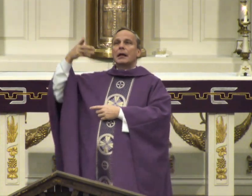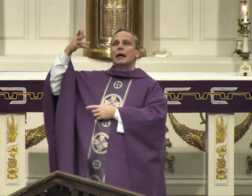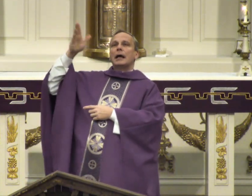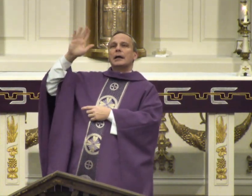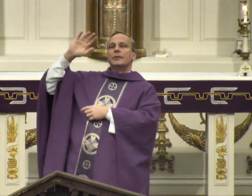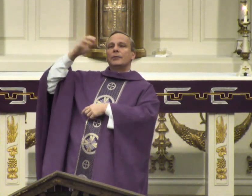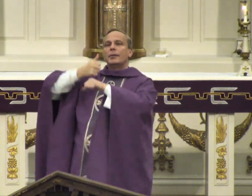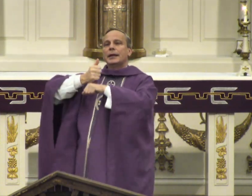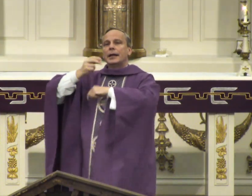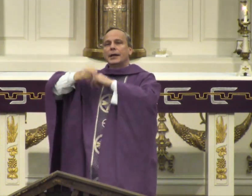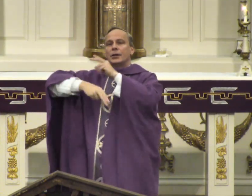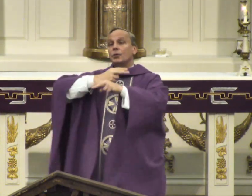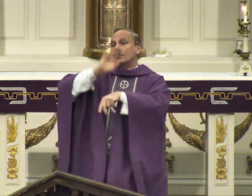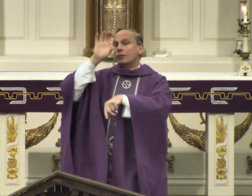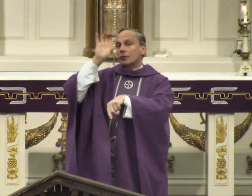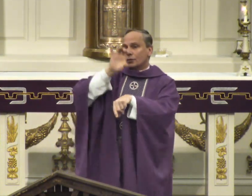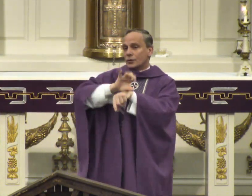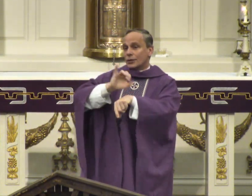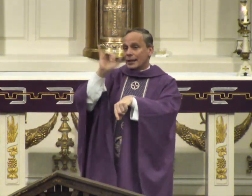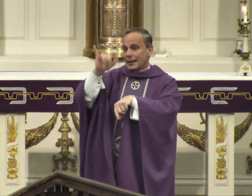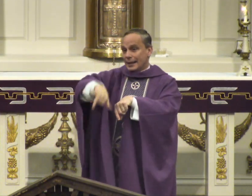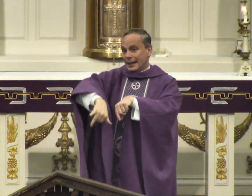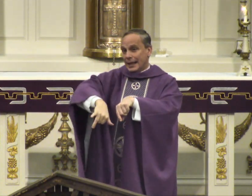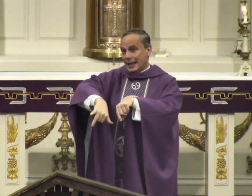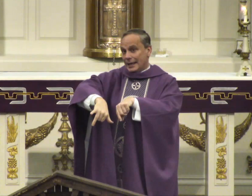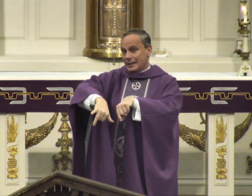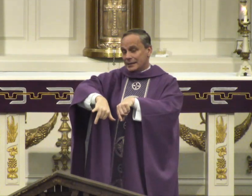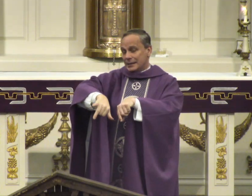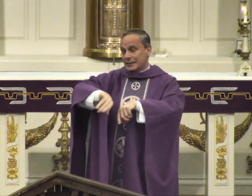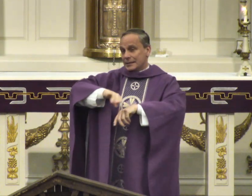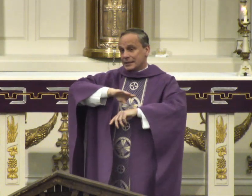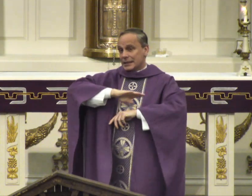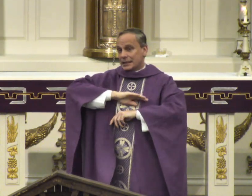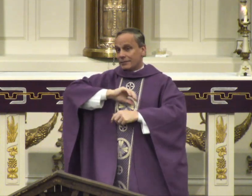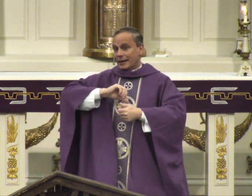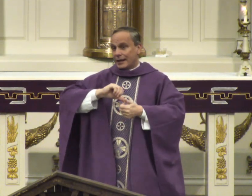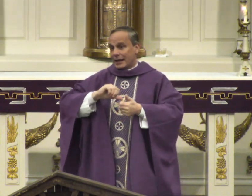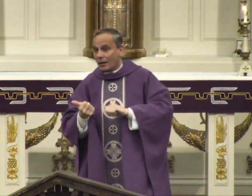And this other prediction, this other prophecy from Isaiah